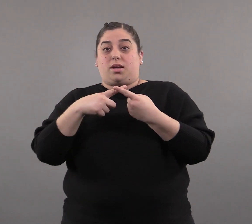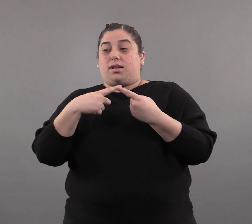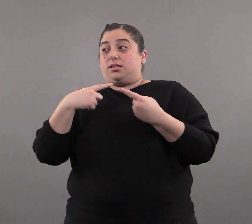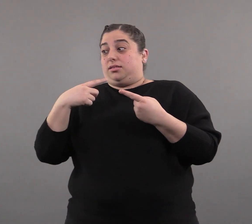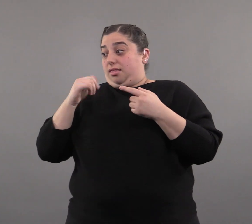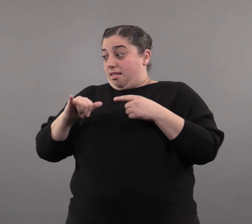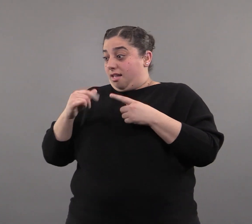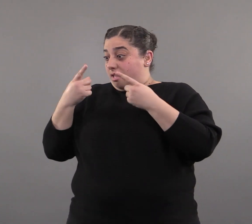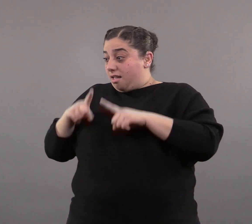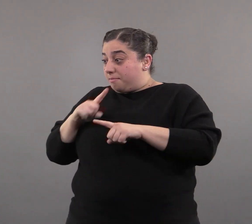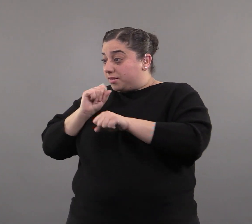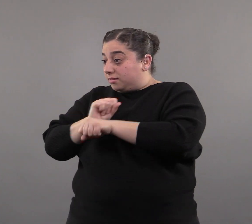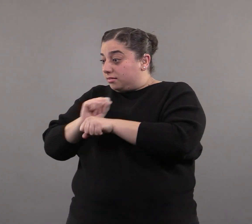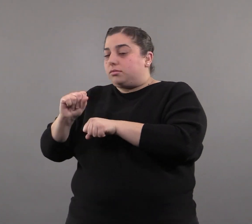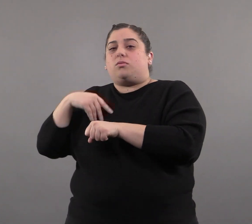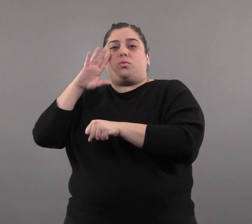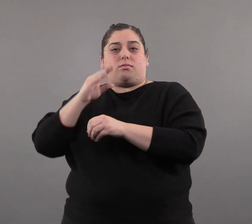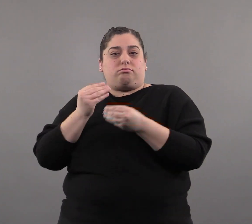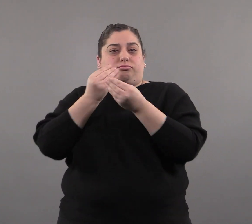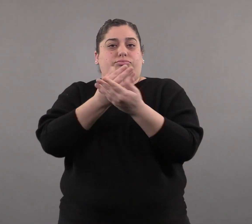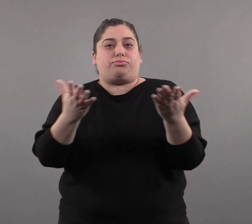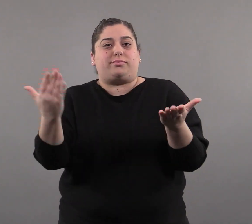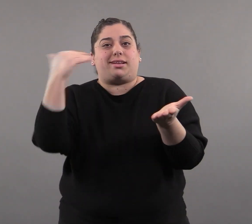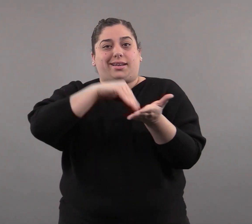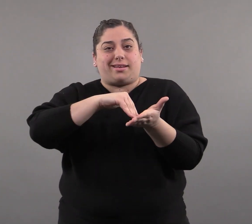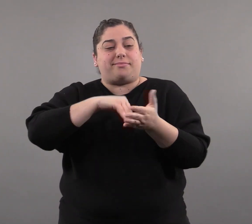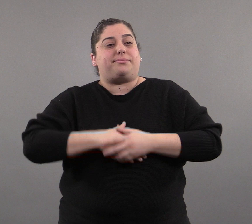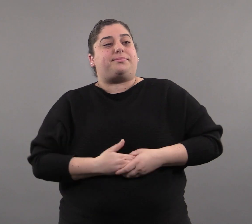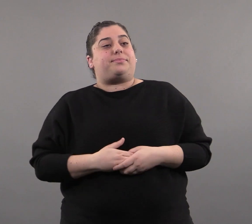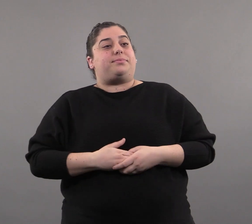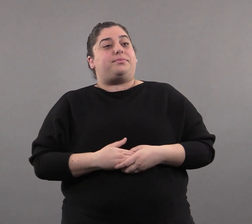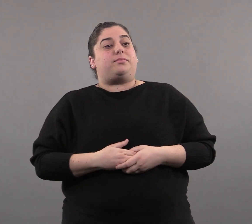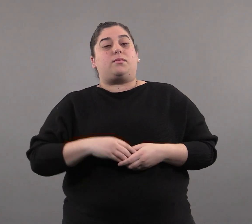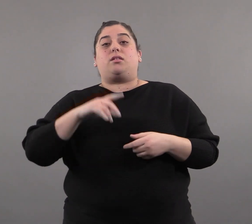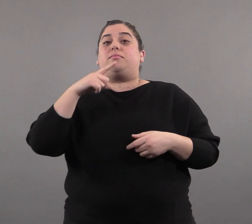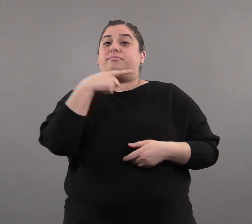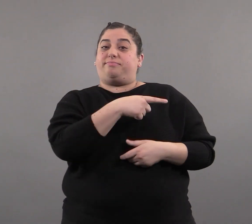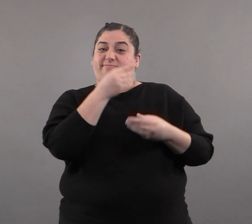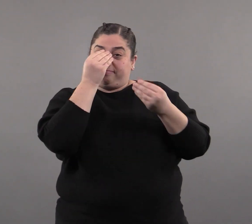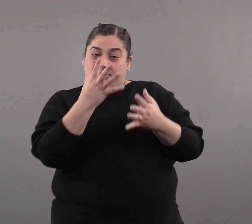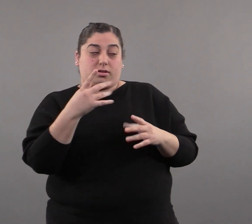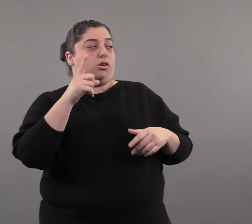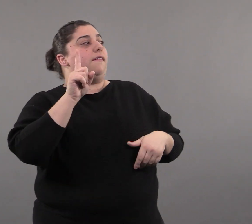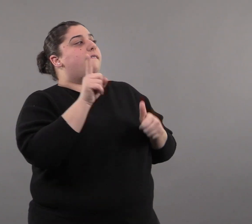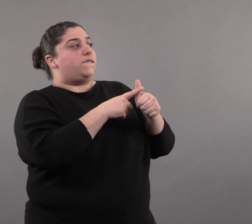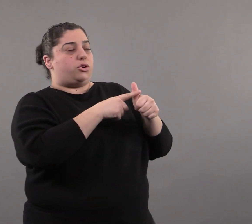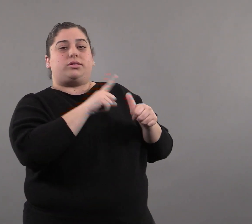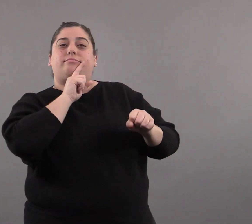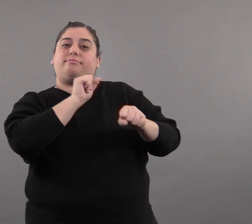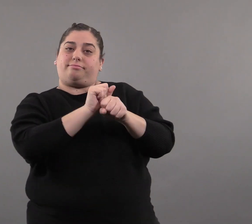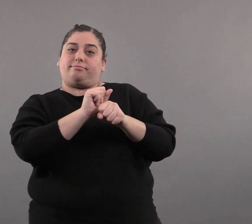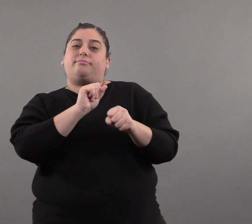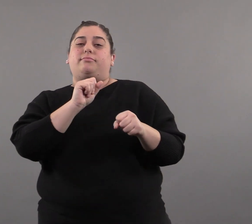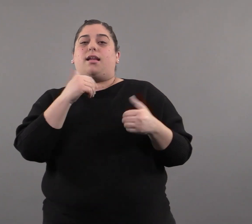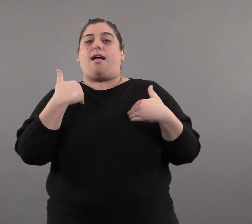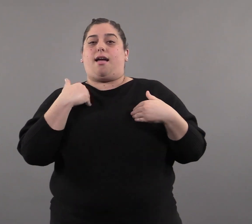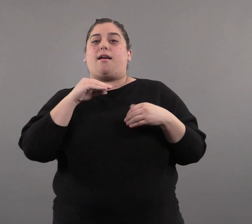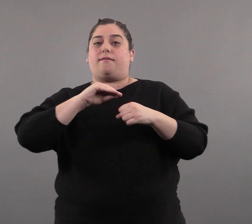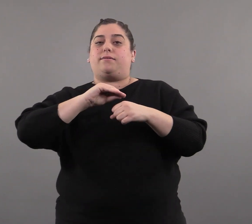this evening the first presumptive positive case of coronavirus disease or COVID-19 identified for